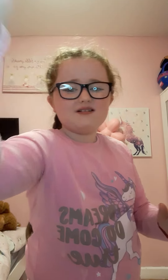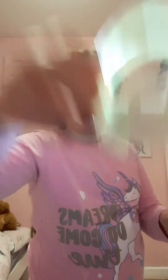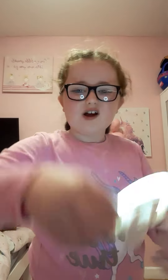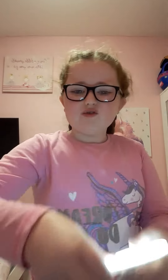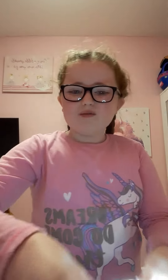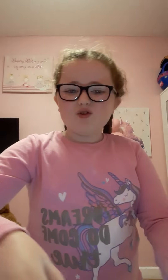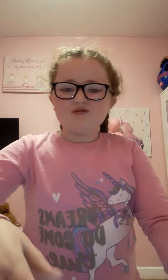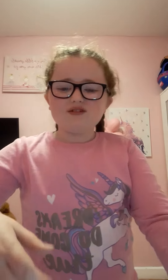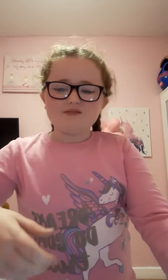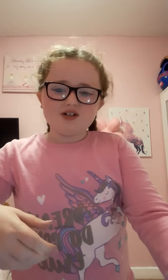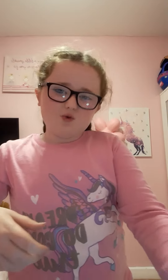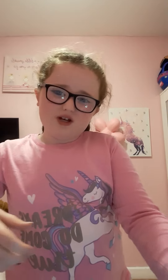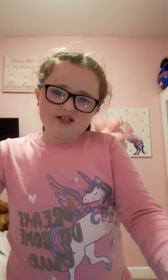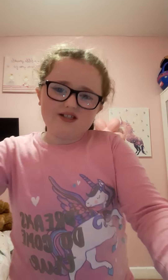i'm gonna move to my new light